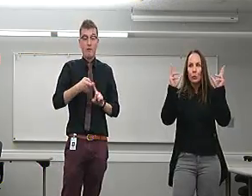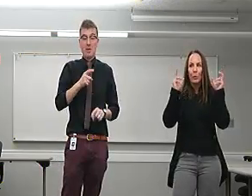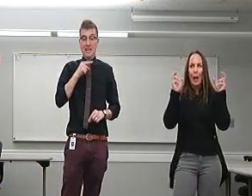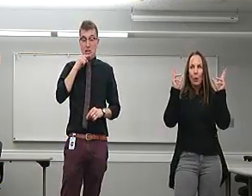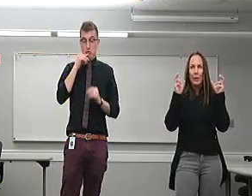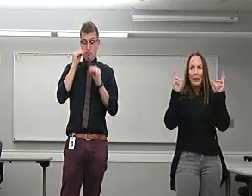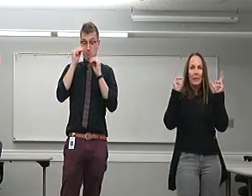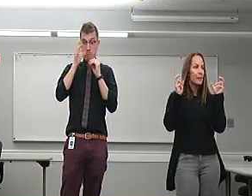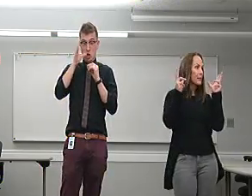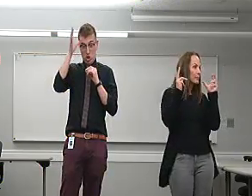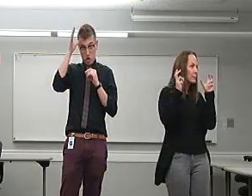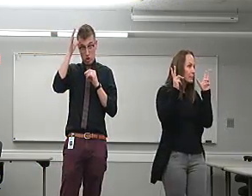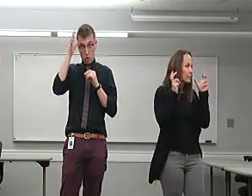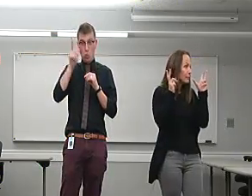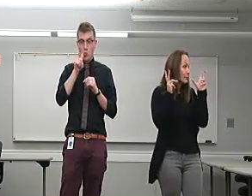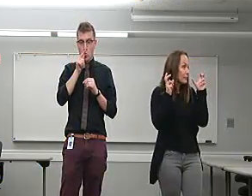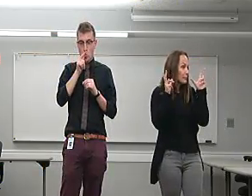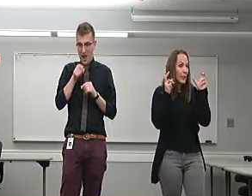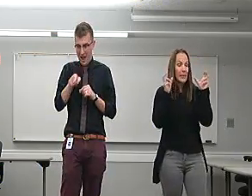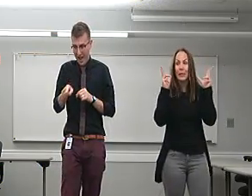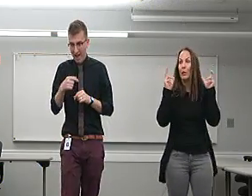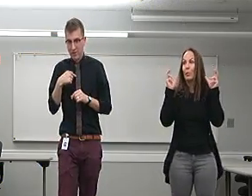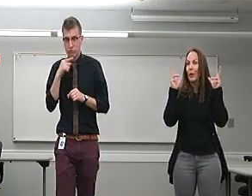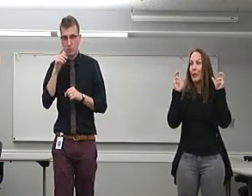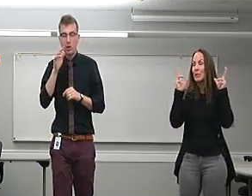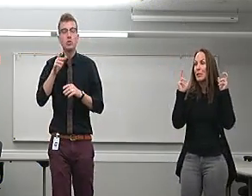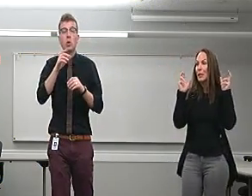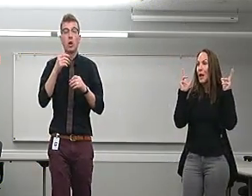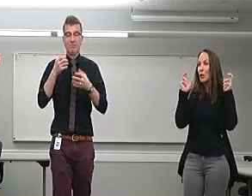this. As hearing parents, our